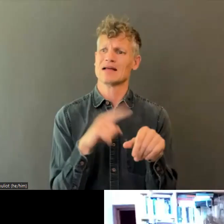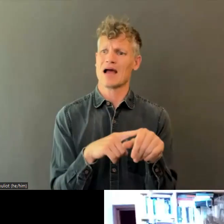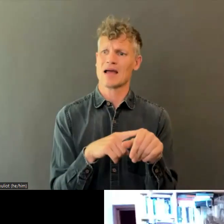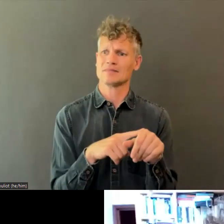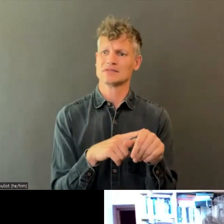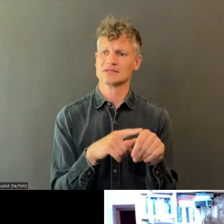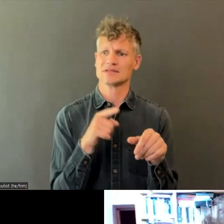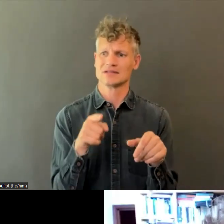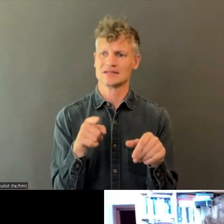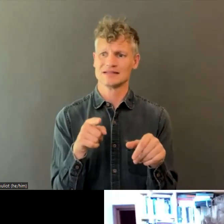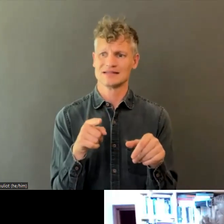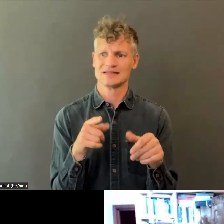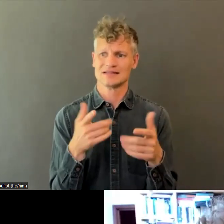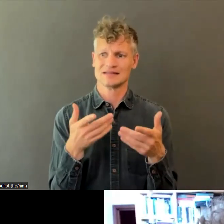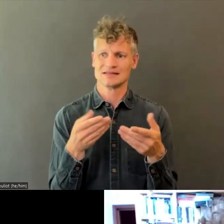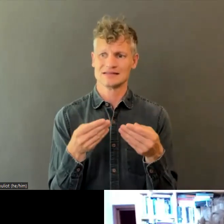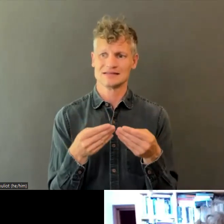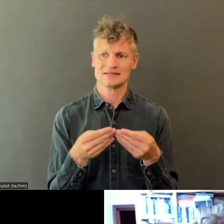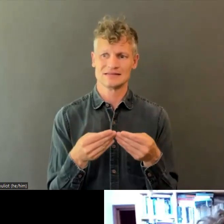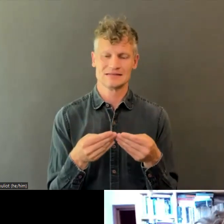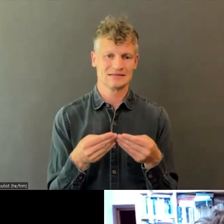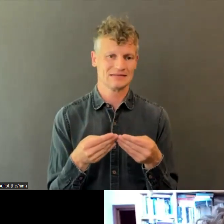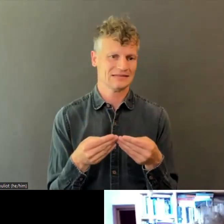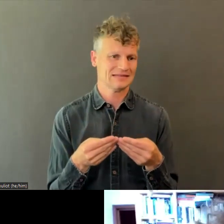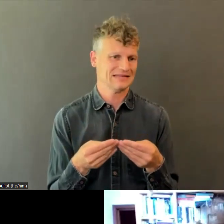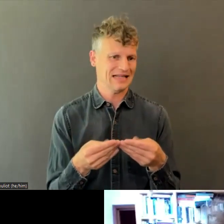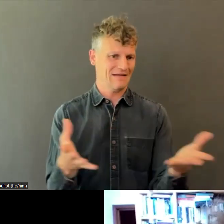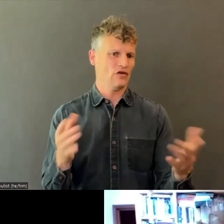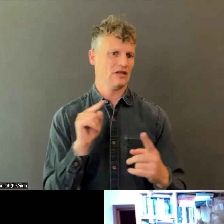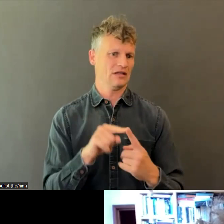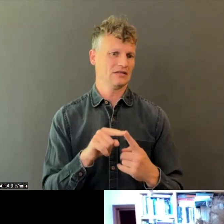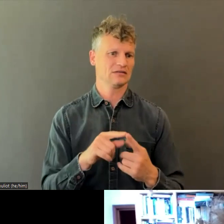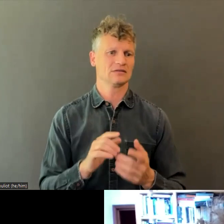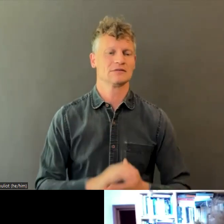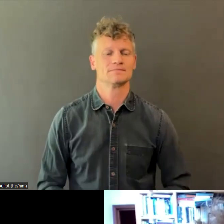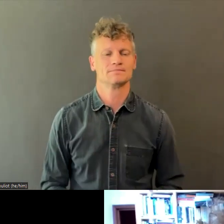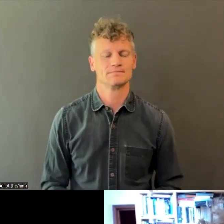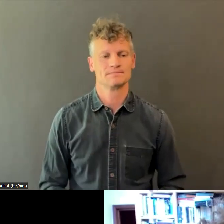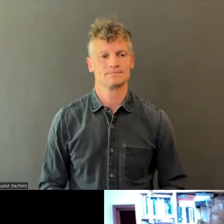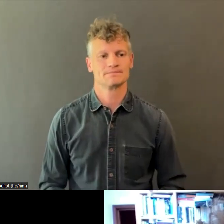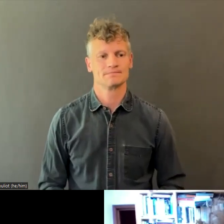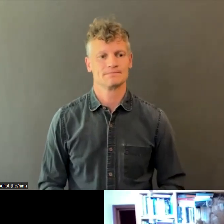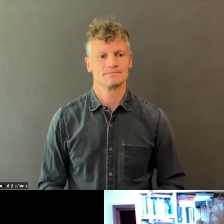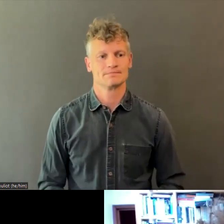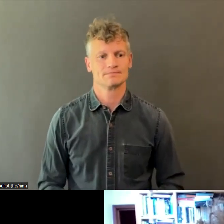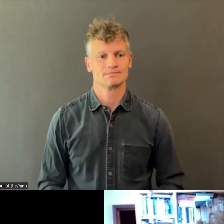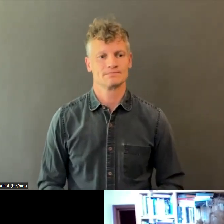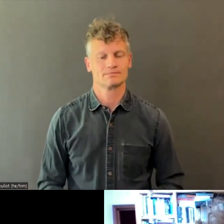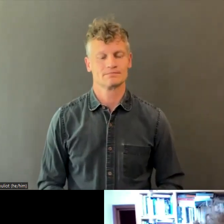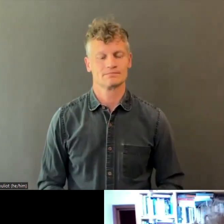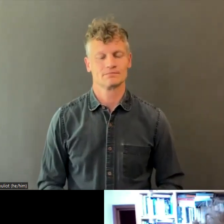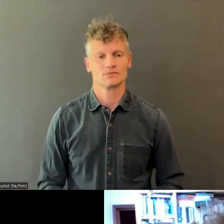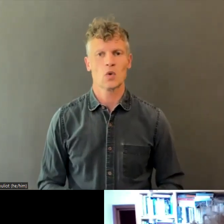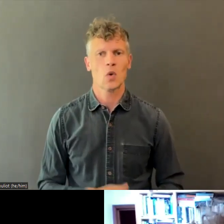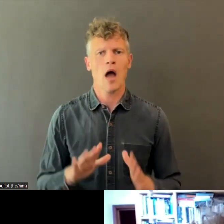Susan. Well, thank you very much, Nitin. We could have an entire hour just on how you protect a company